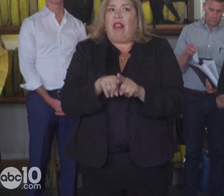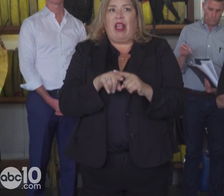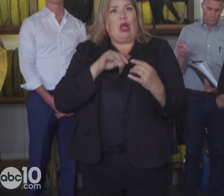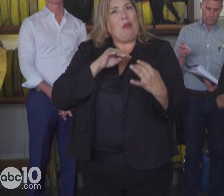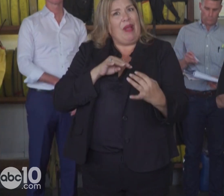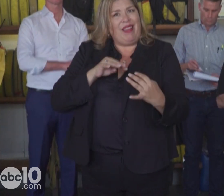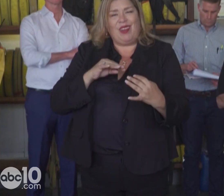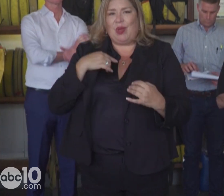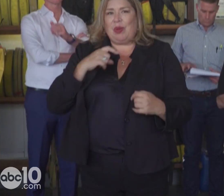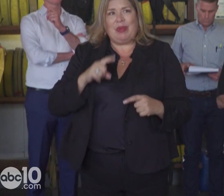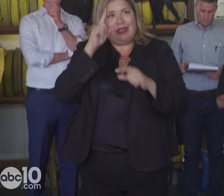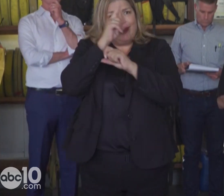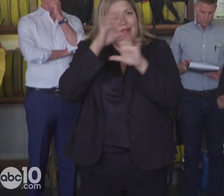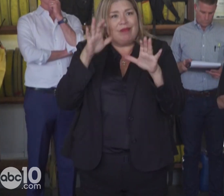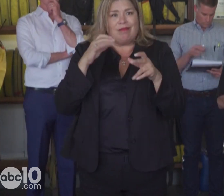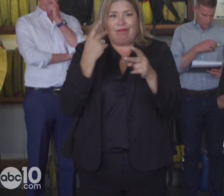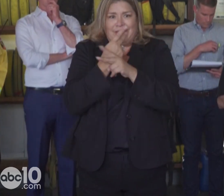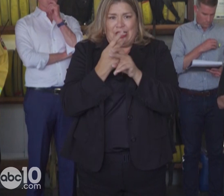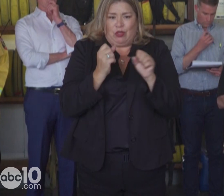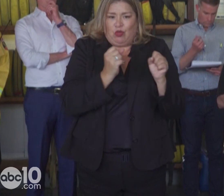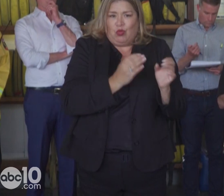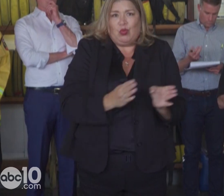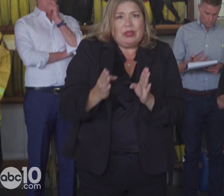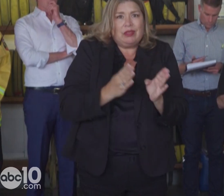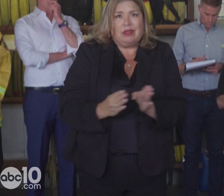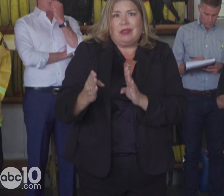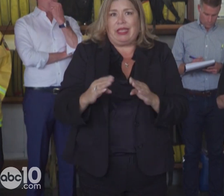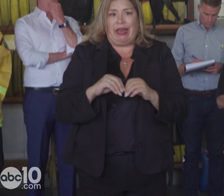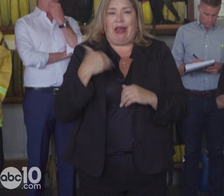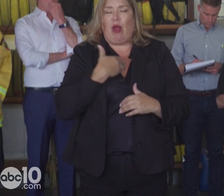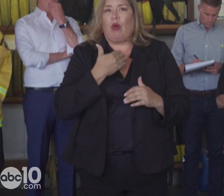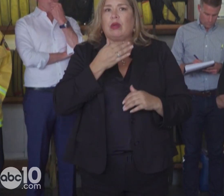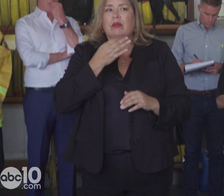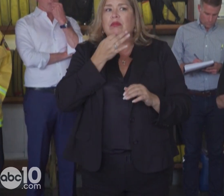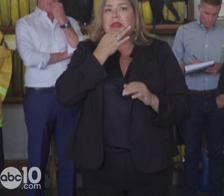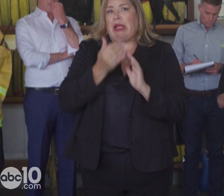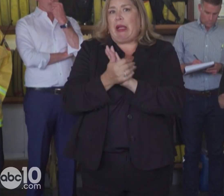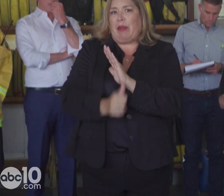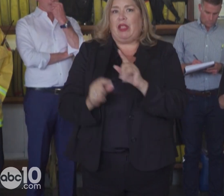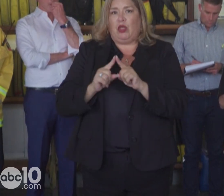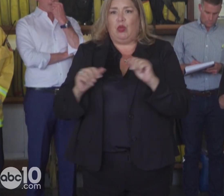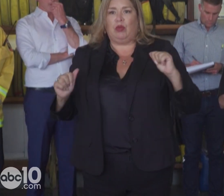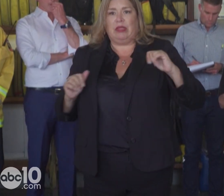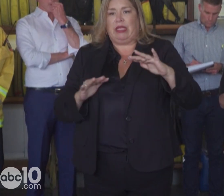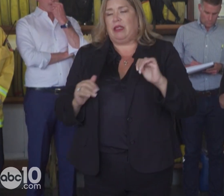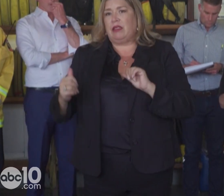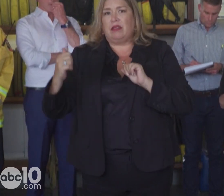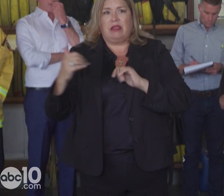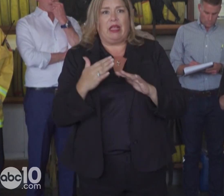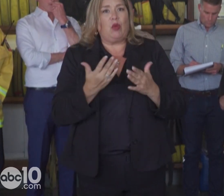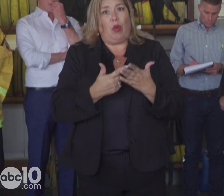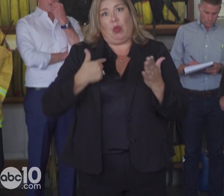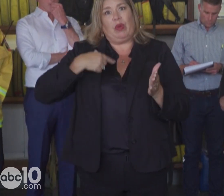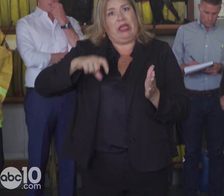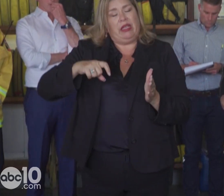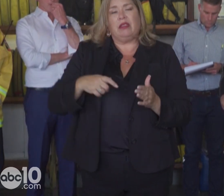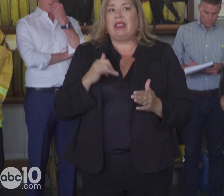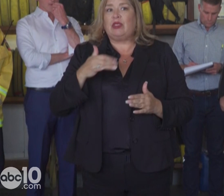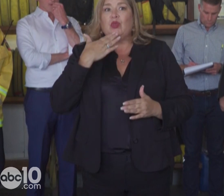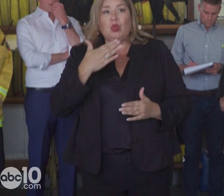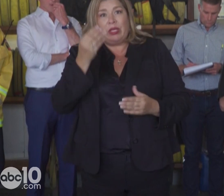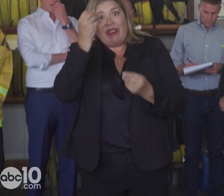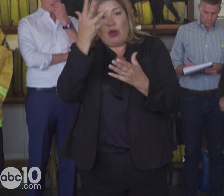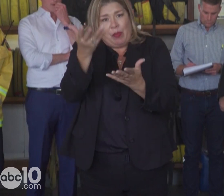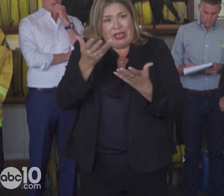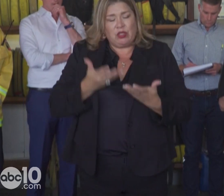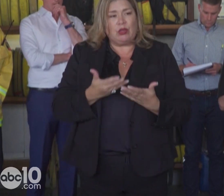have to really think about it as strategically as possible in our ability to get resources. That's good intelligence, situational awareness,